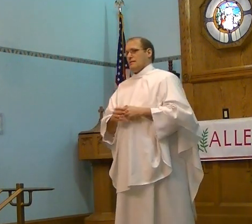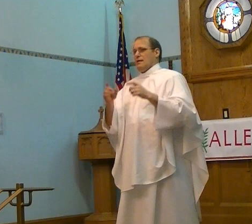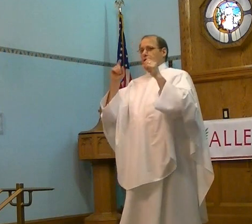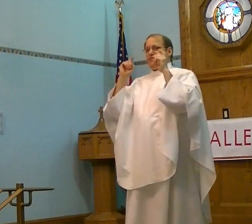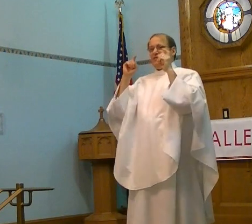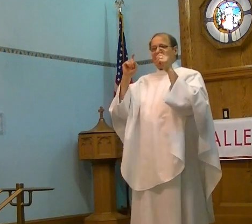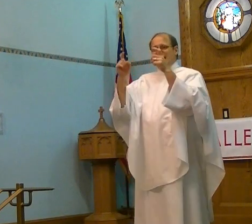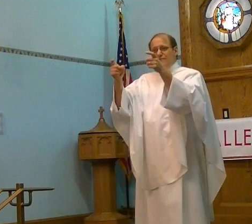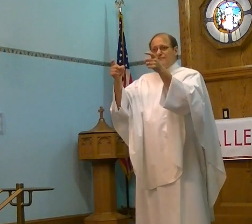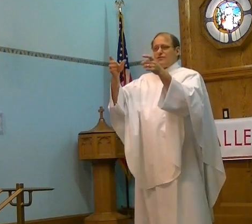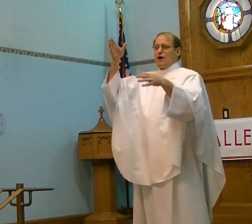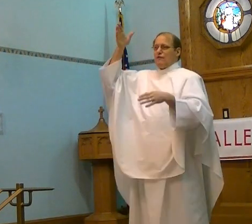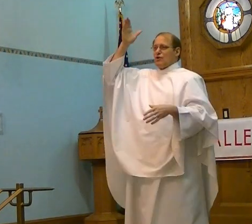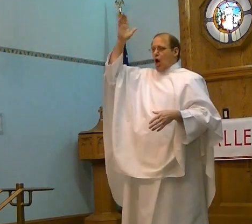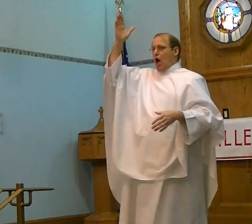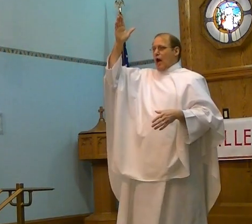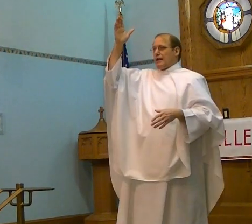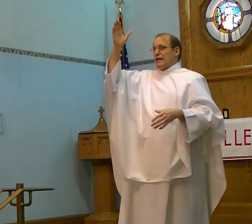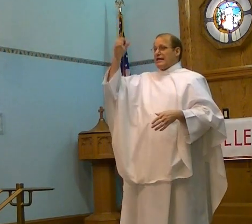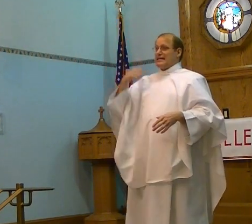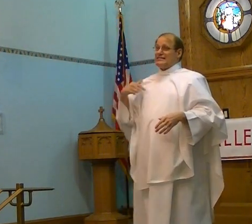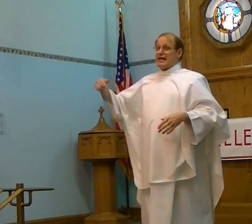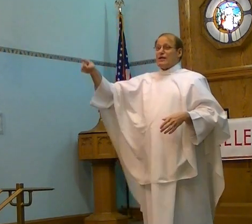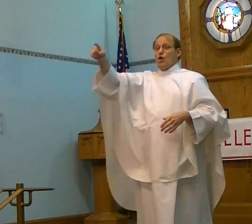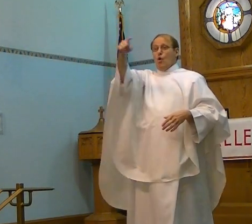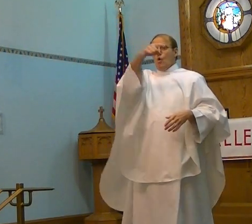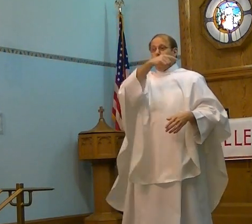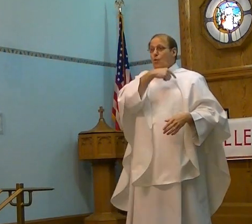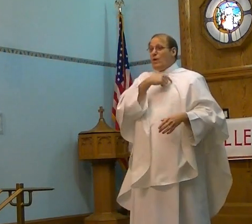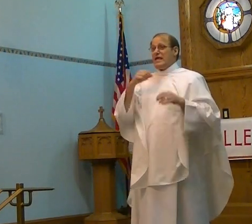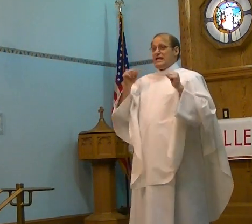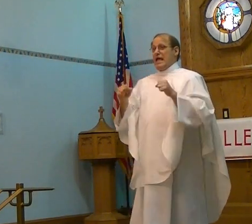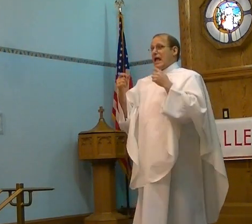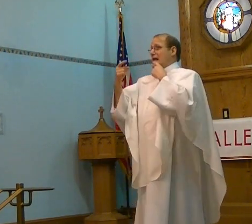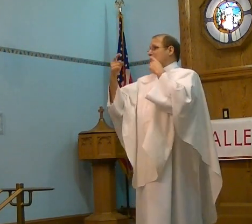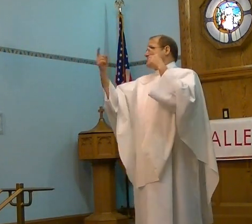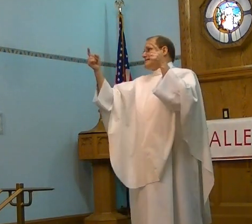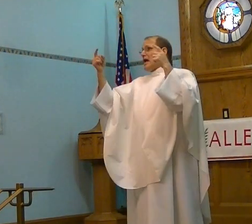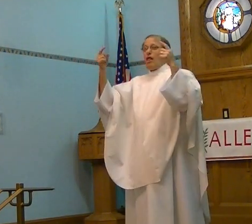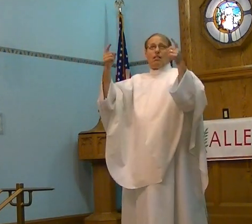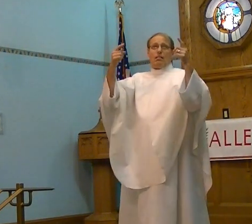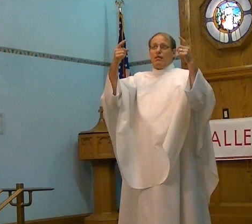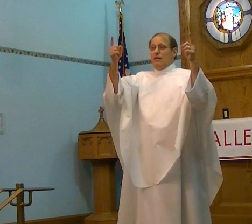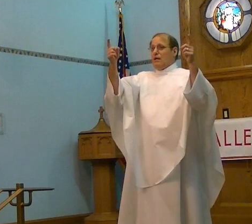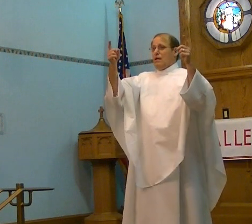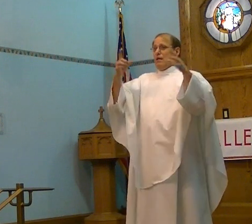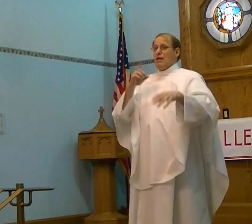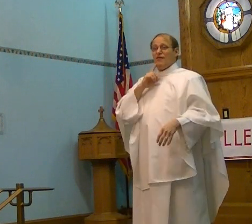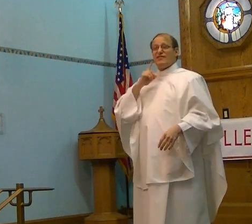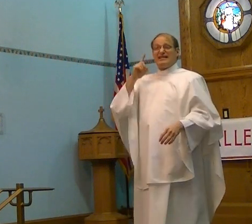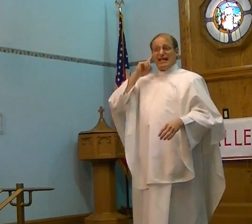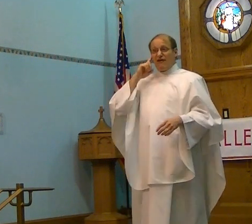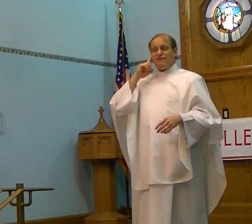The gift of God is that we can tell the deaf